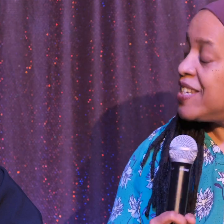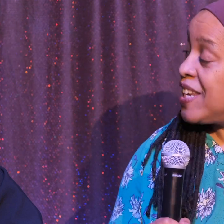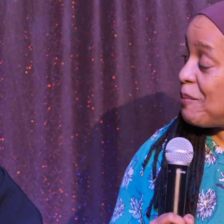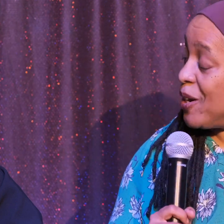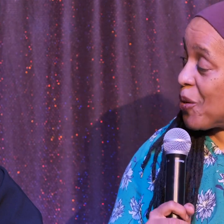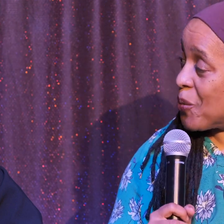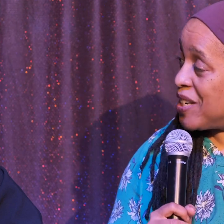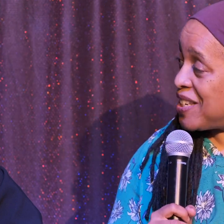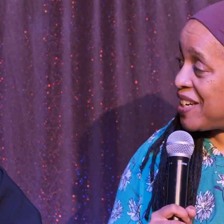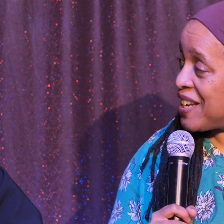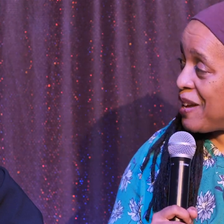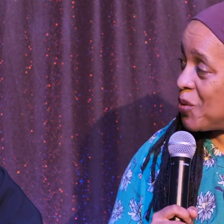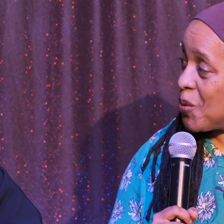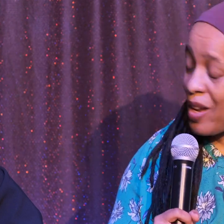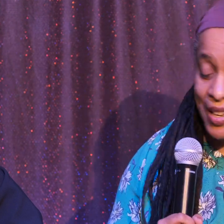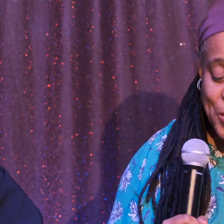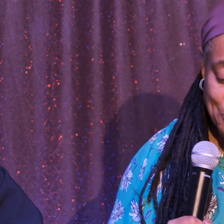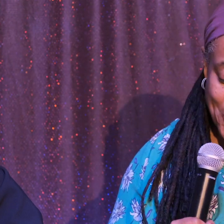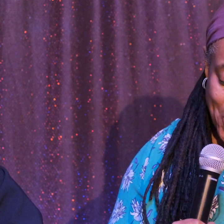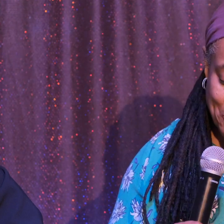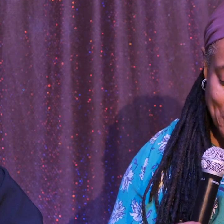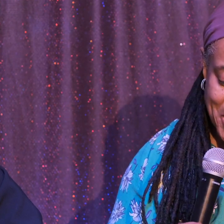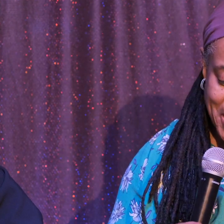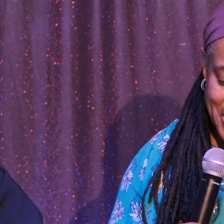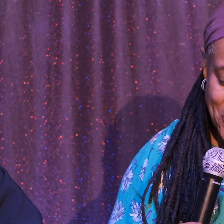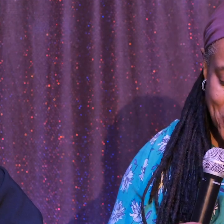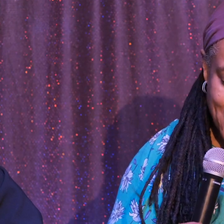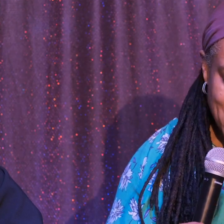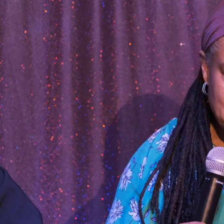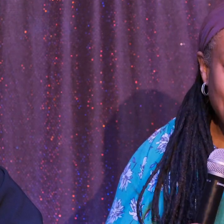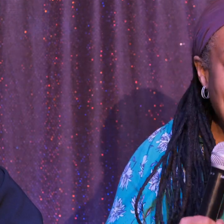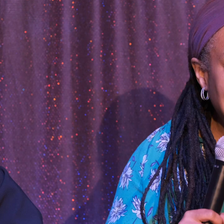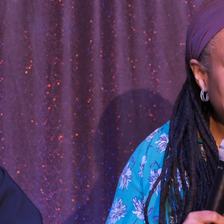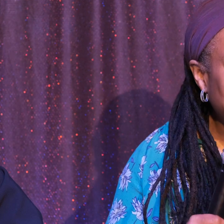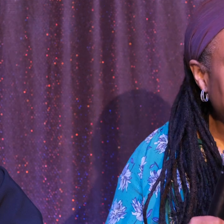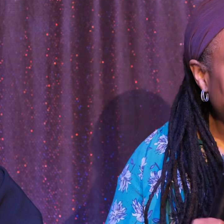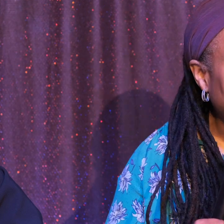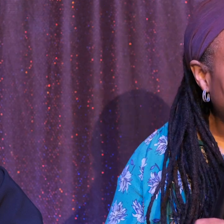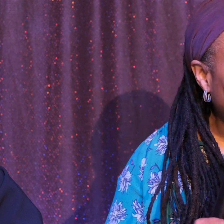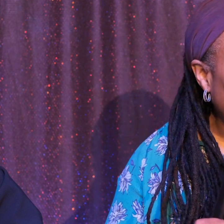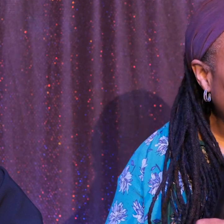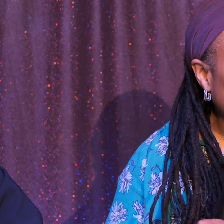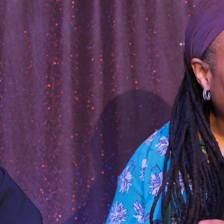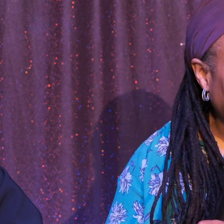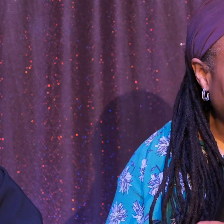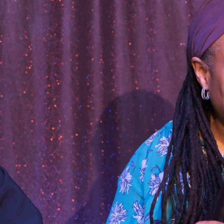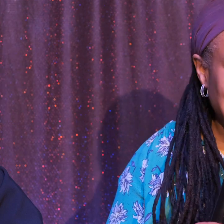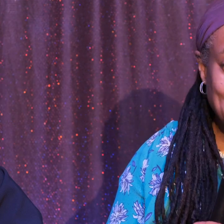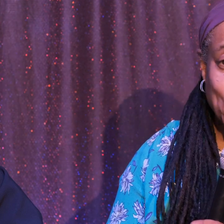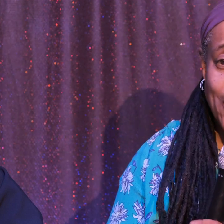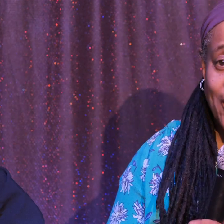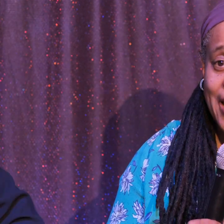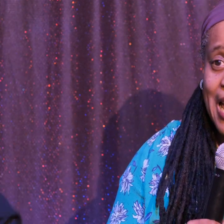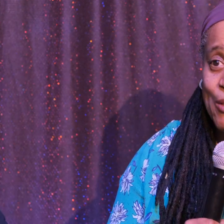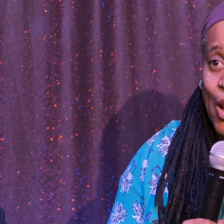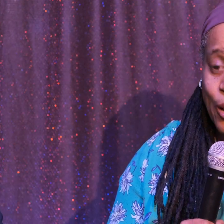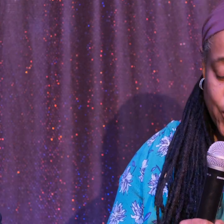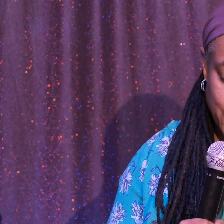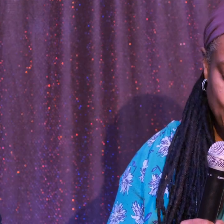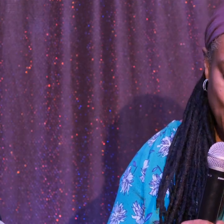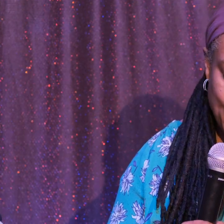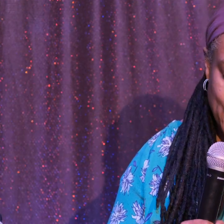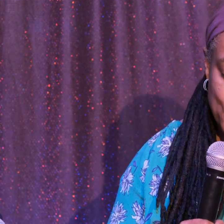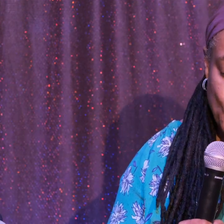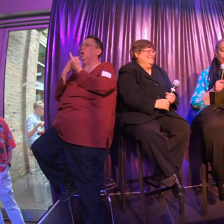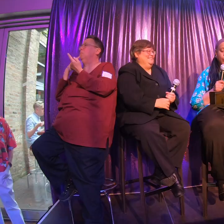this. The team here at Windy City Times has been around for many years. So I just wanted to recognize them as well and to have all